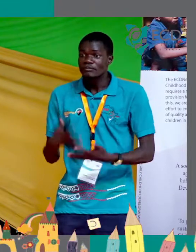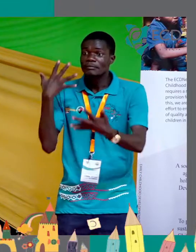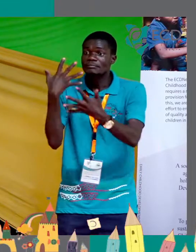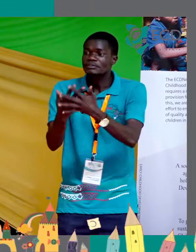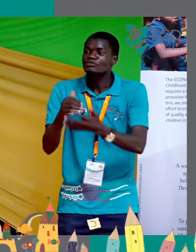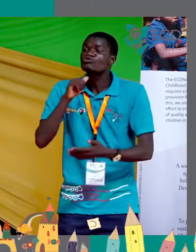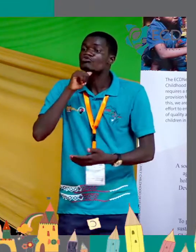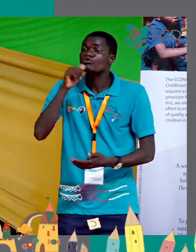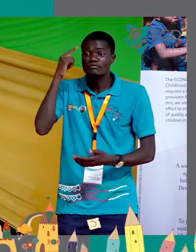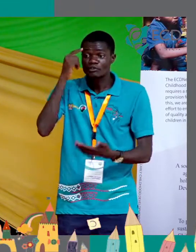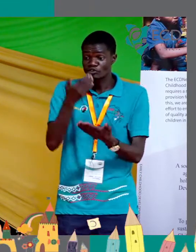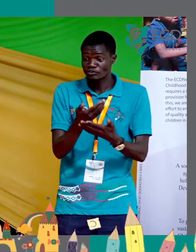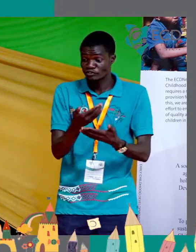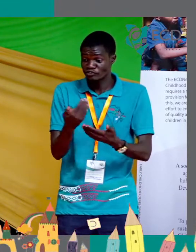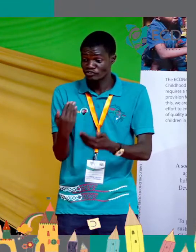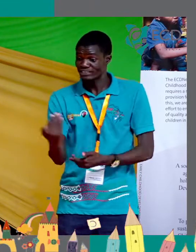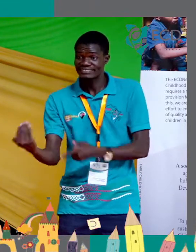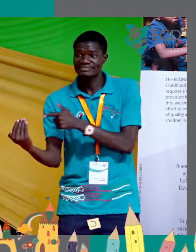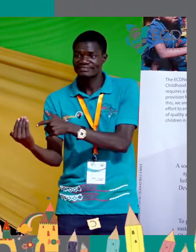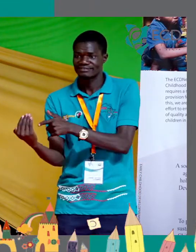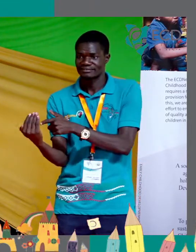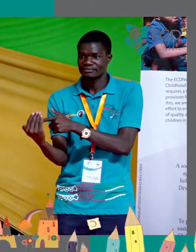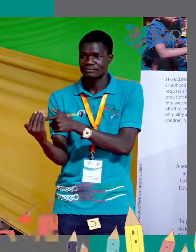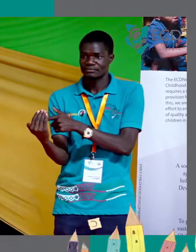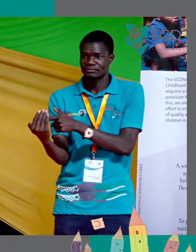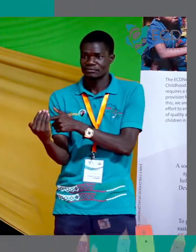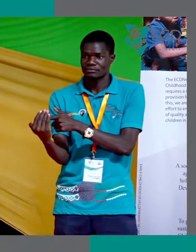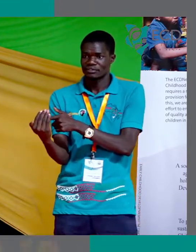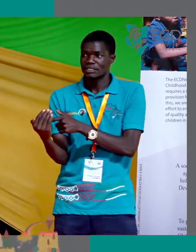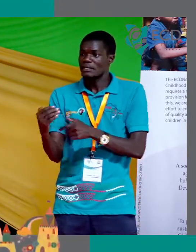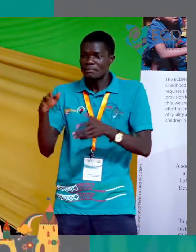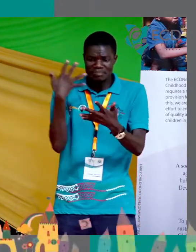children. Prison is not even for any of us.